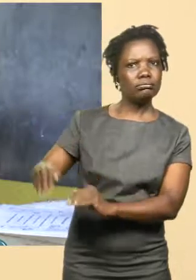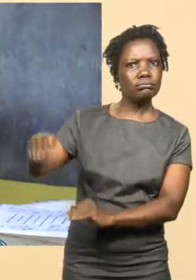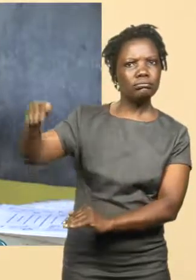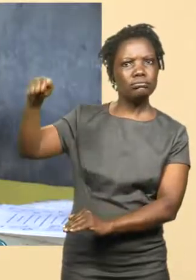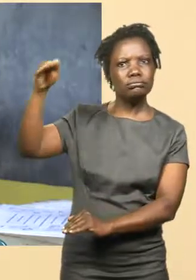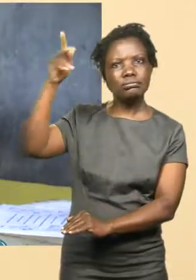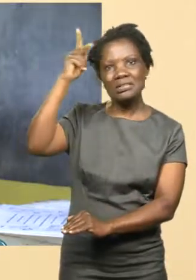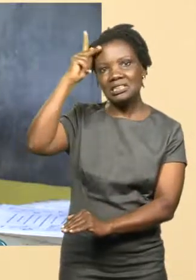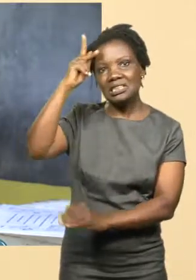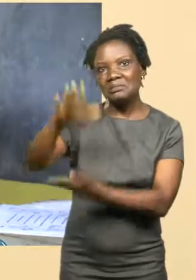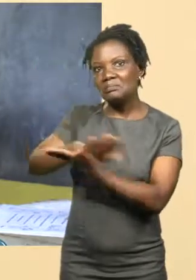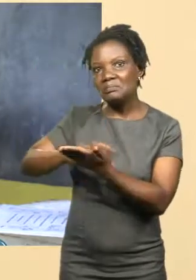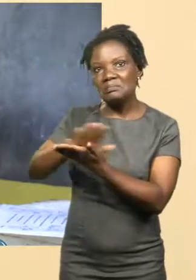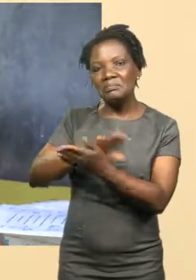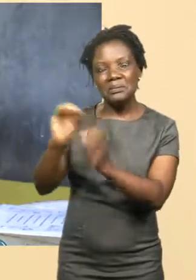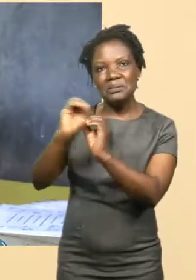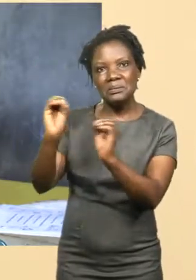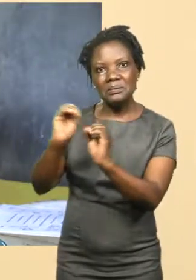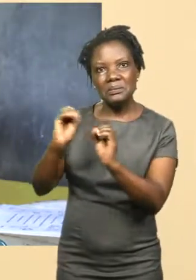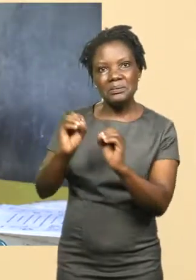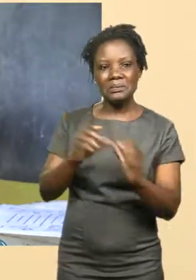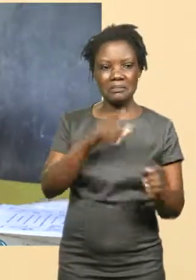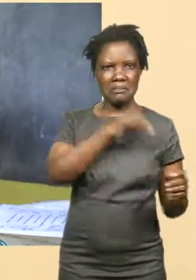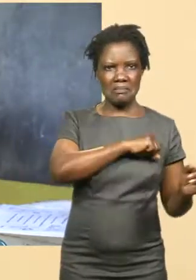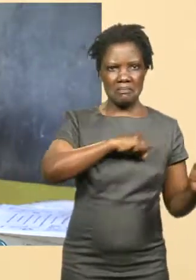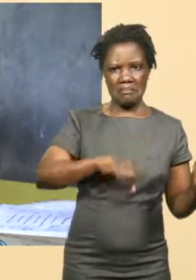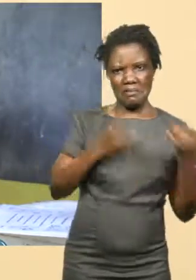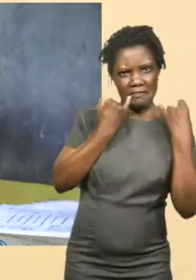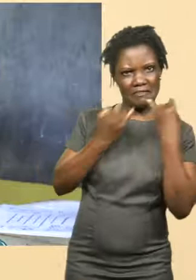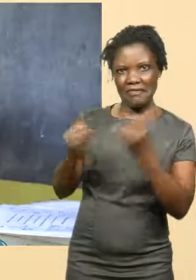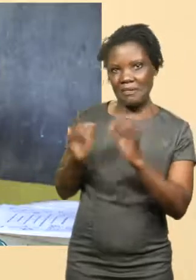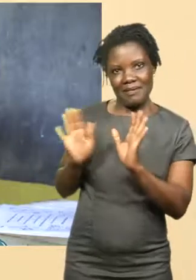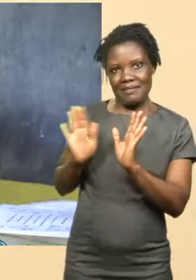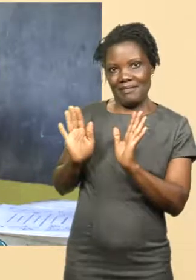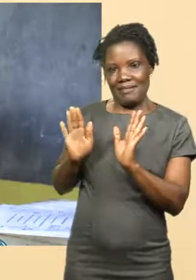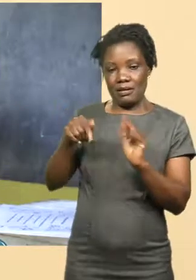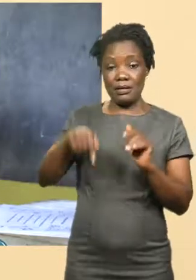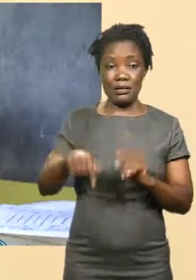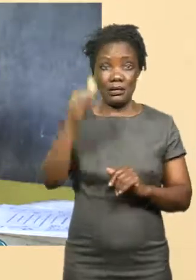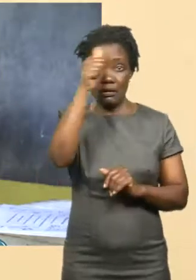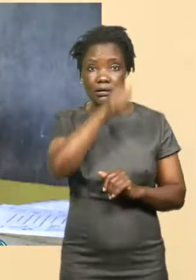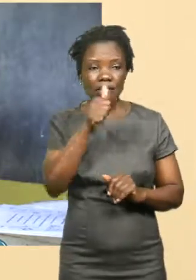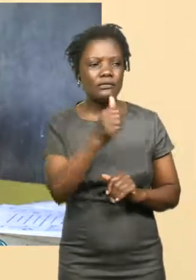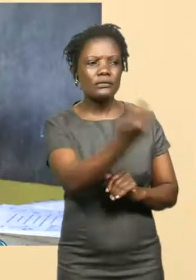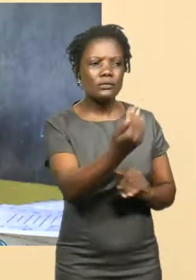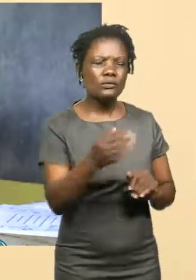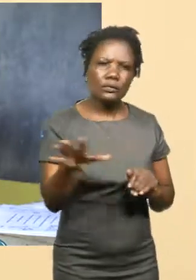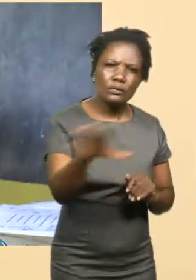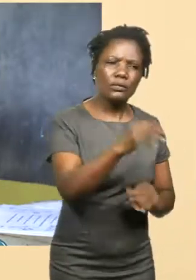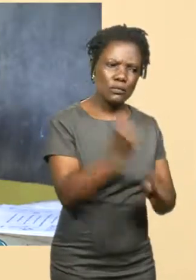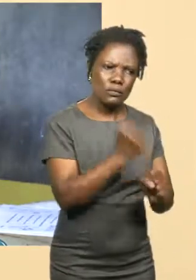basic skills in the home. Here in Africa, children participate. They participate in the home